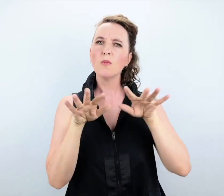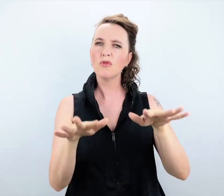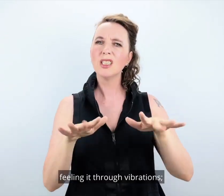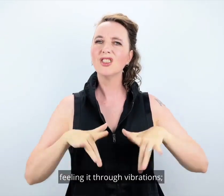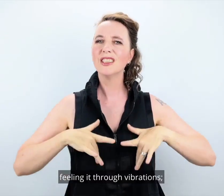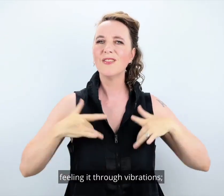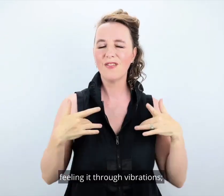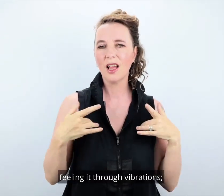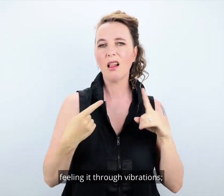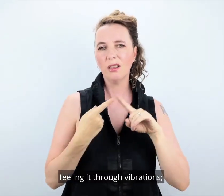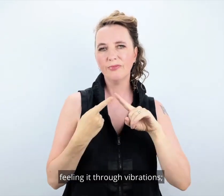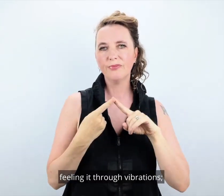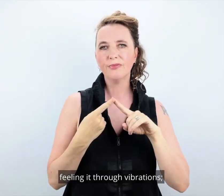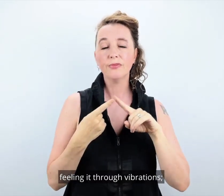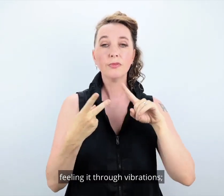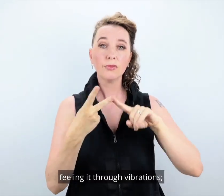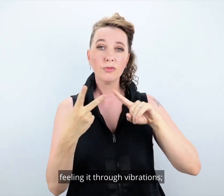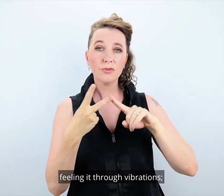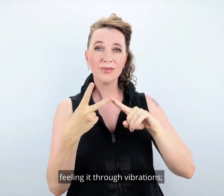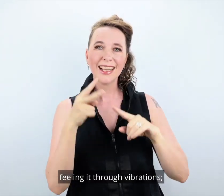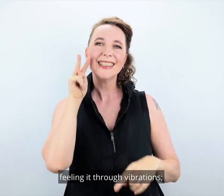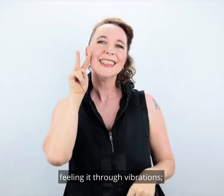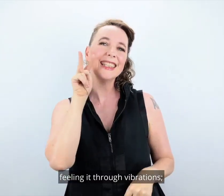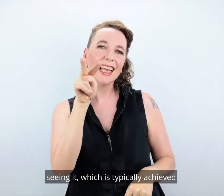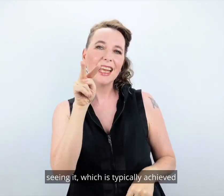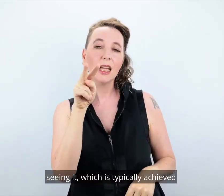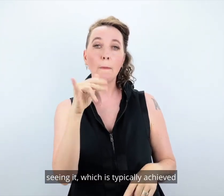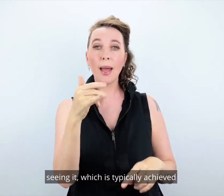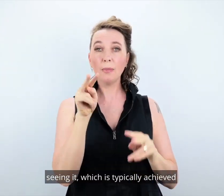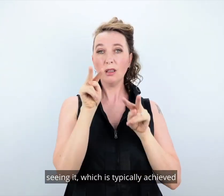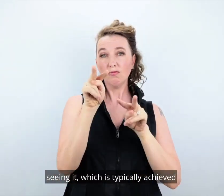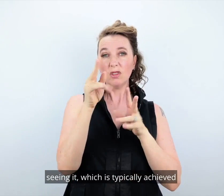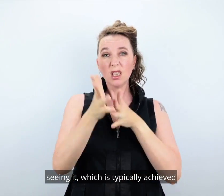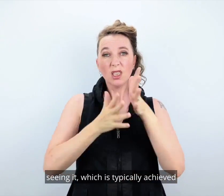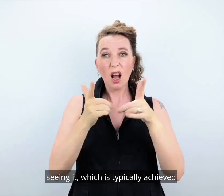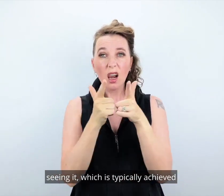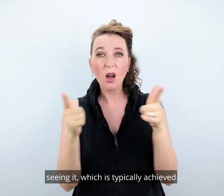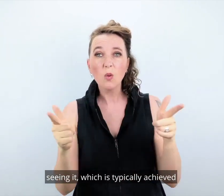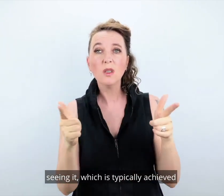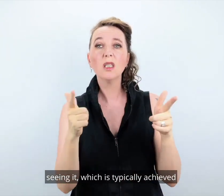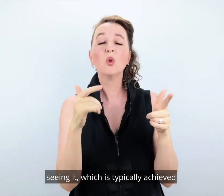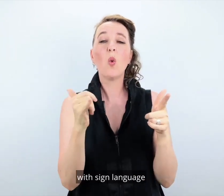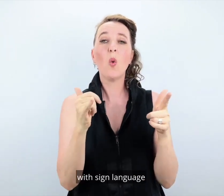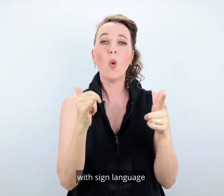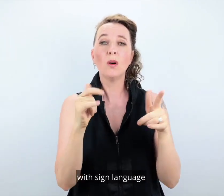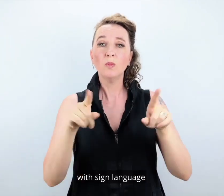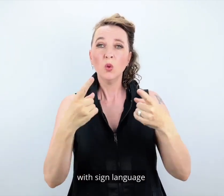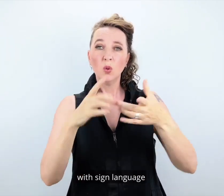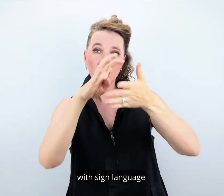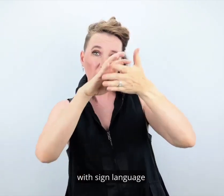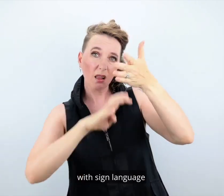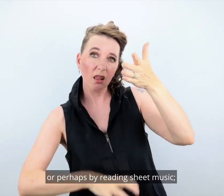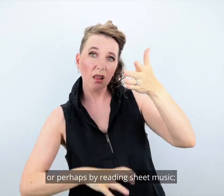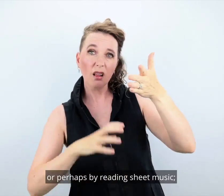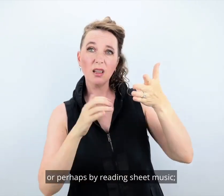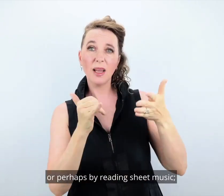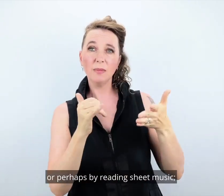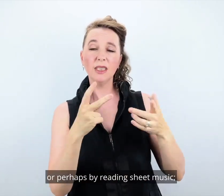feeling it through vibrations, seeing it, which is typically achieved with sign language, or perhaps by reading